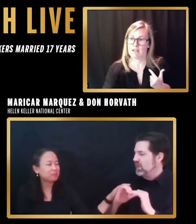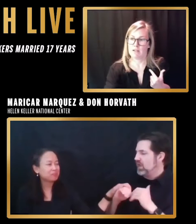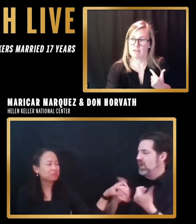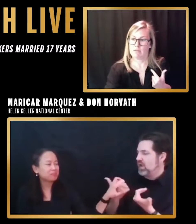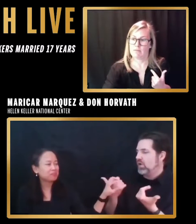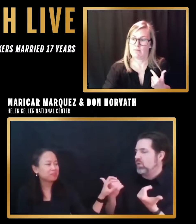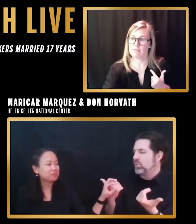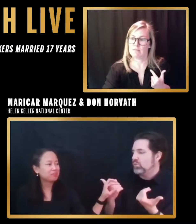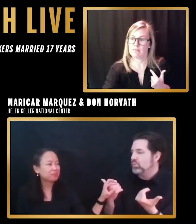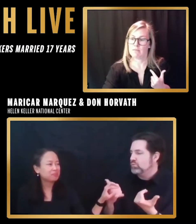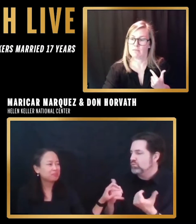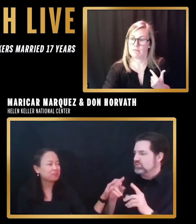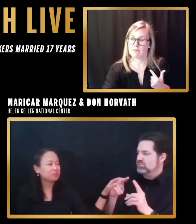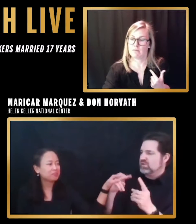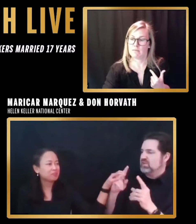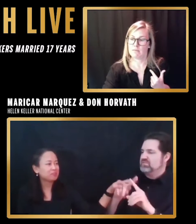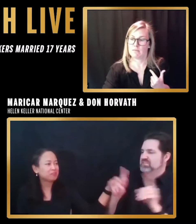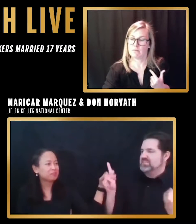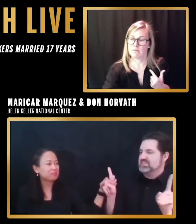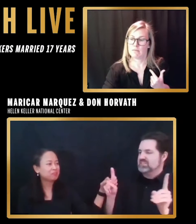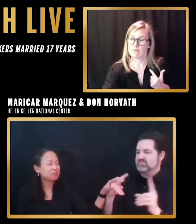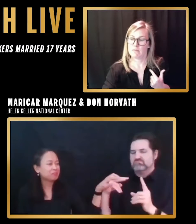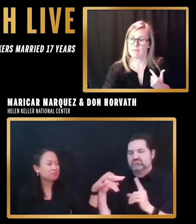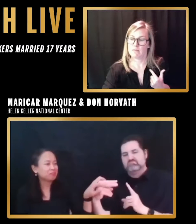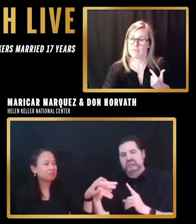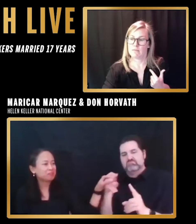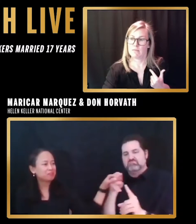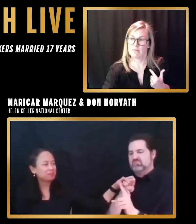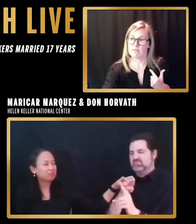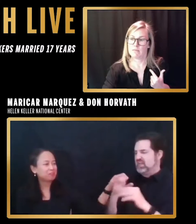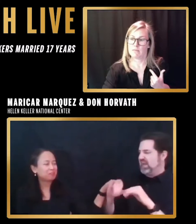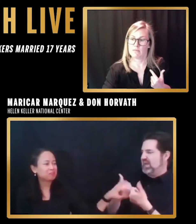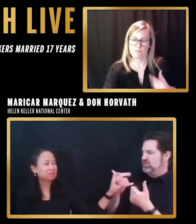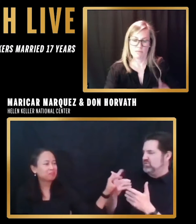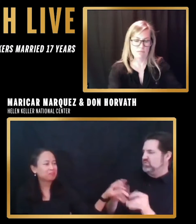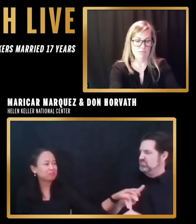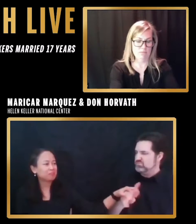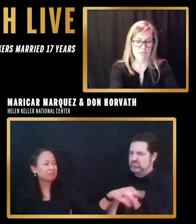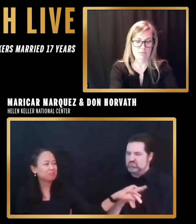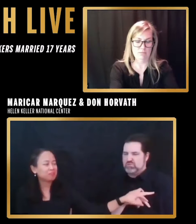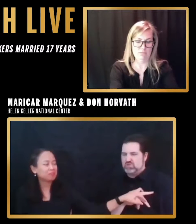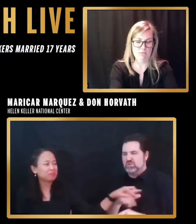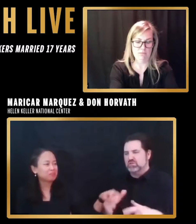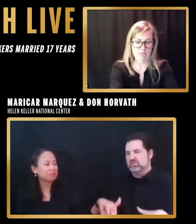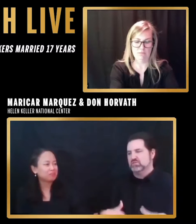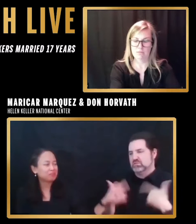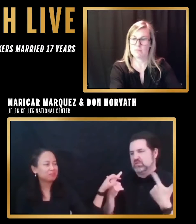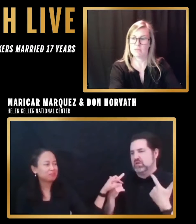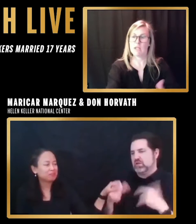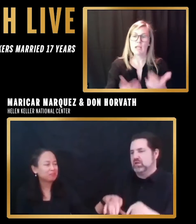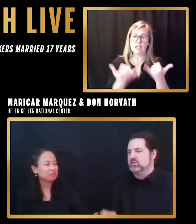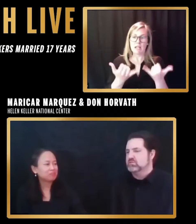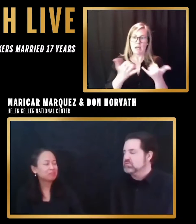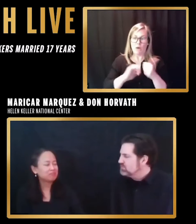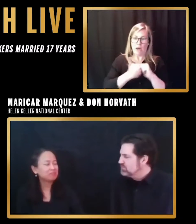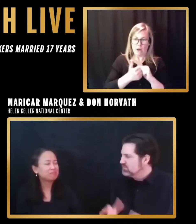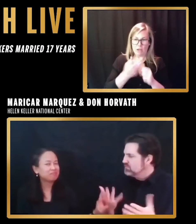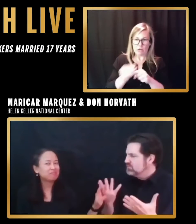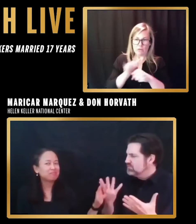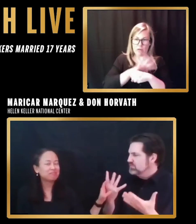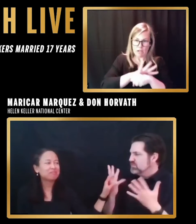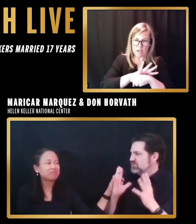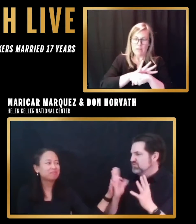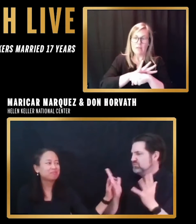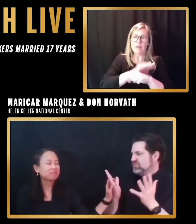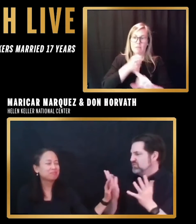personal lives look different since COVID has been occurring over the last number